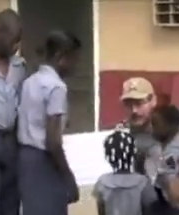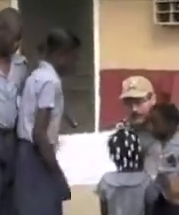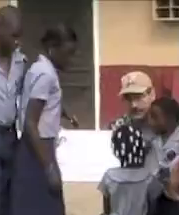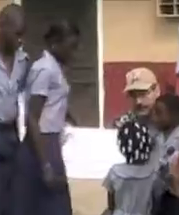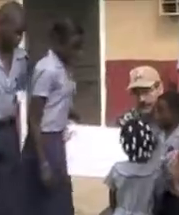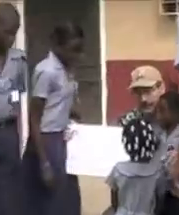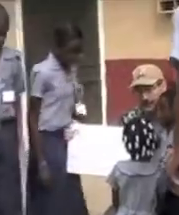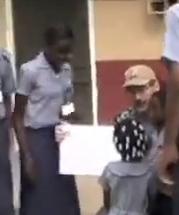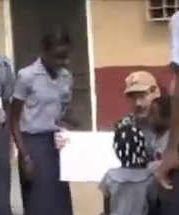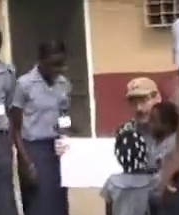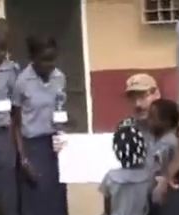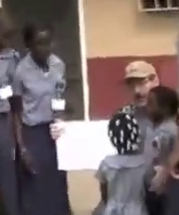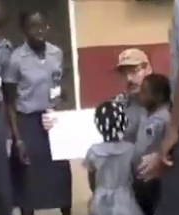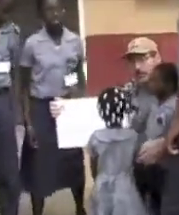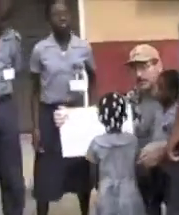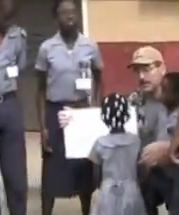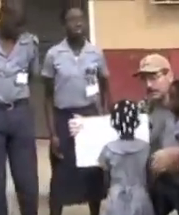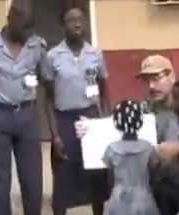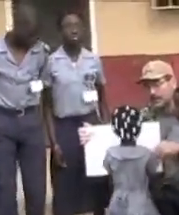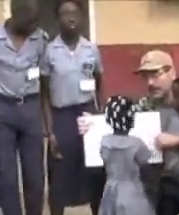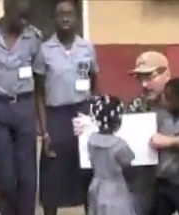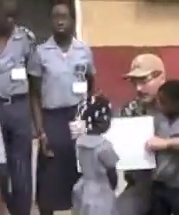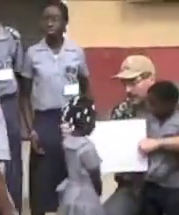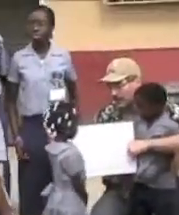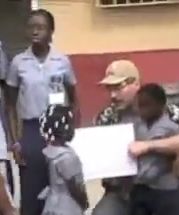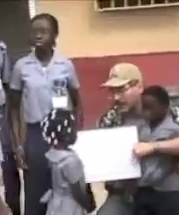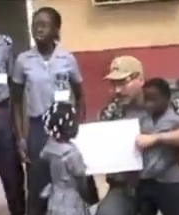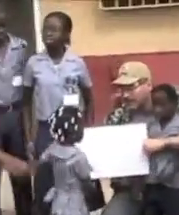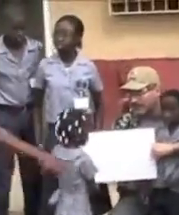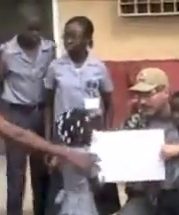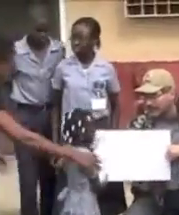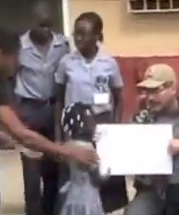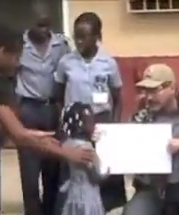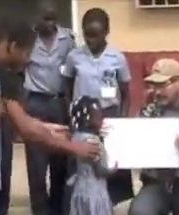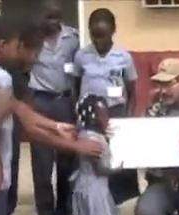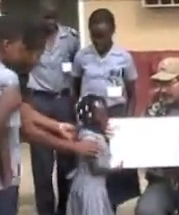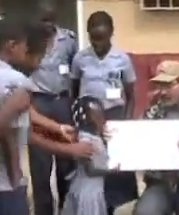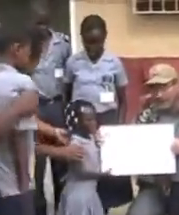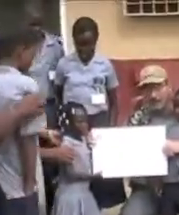in? He's taking movies. Can you turn it around? Here we go.